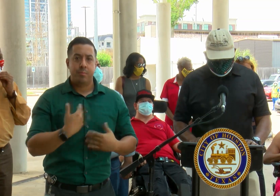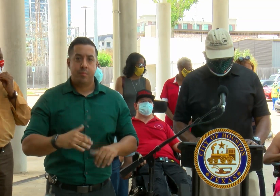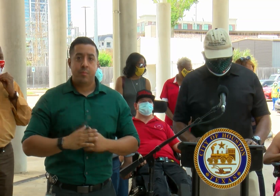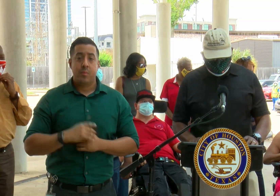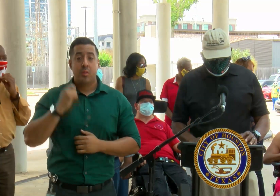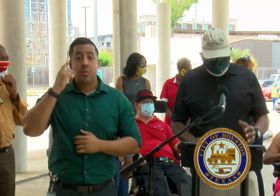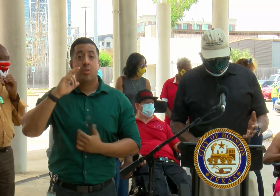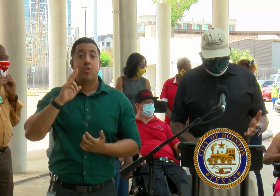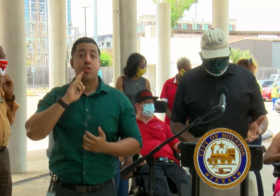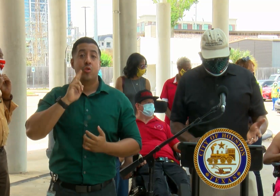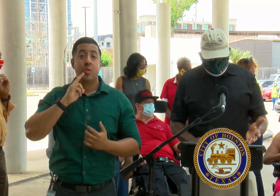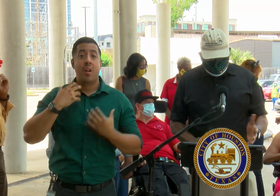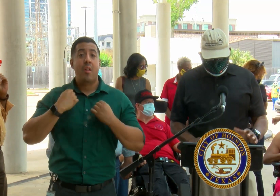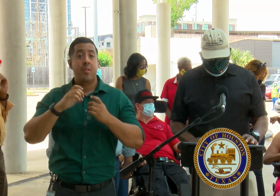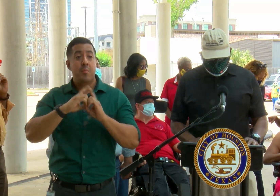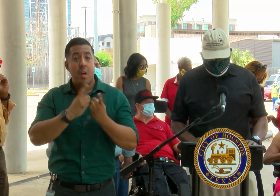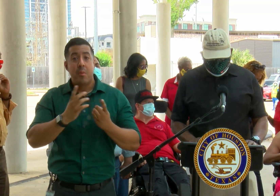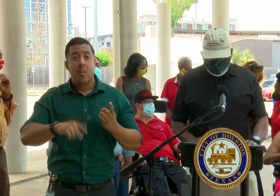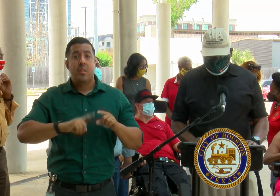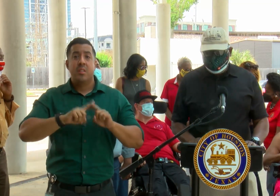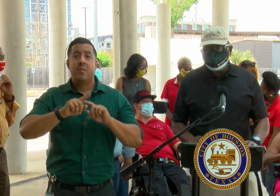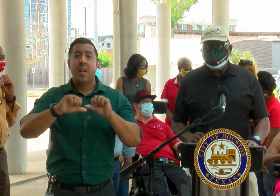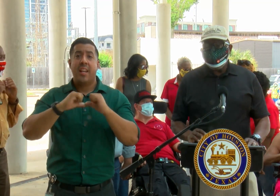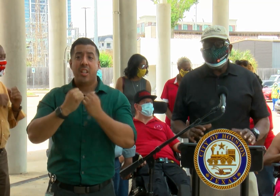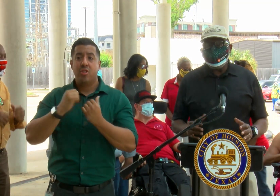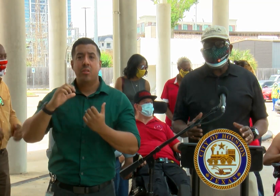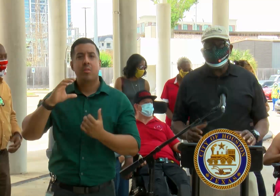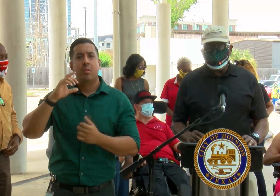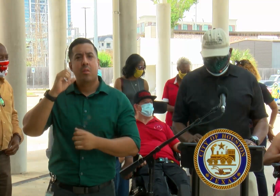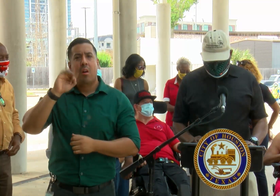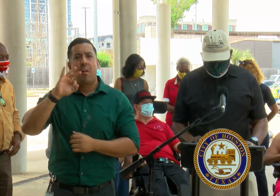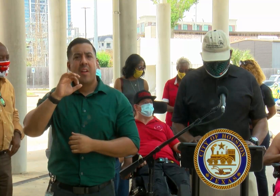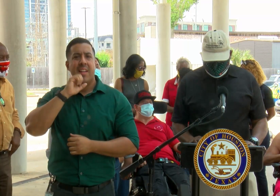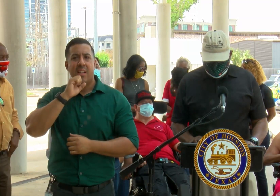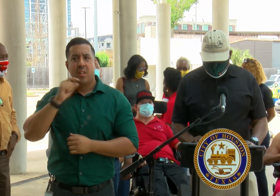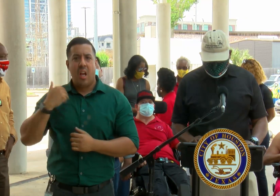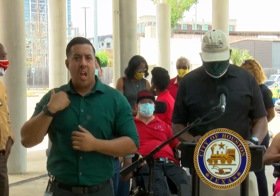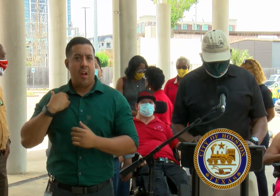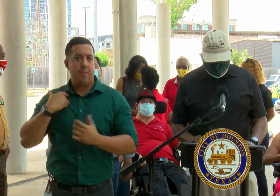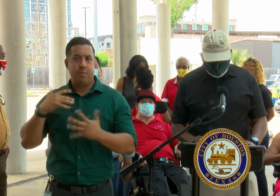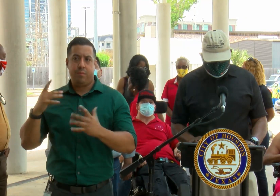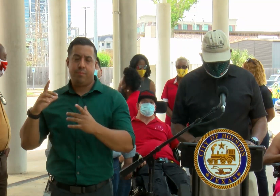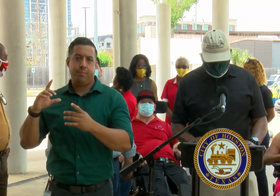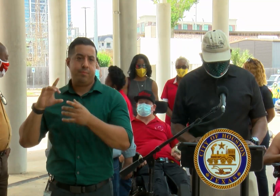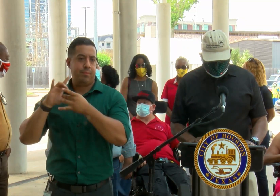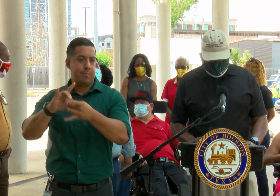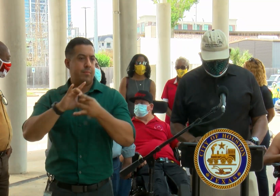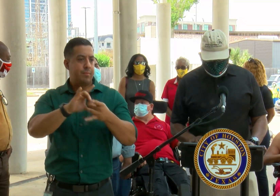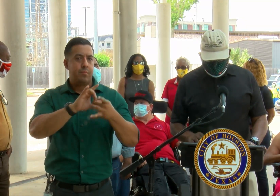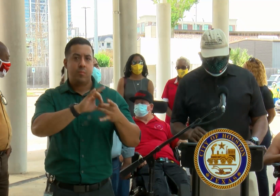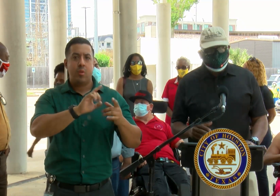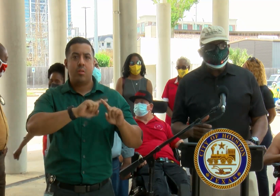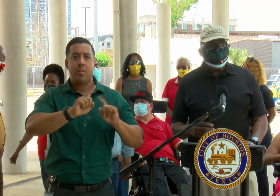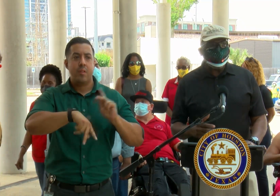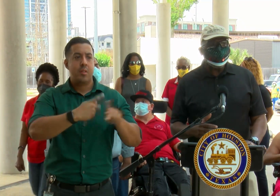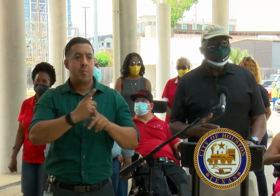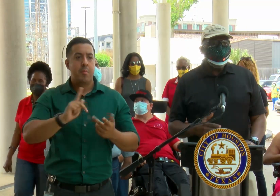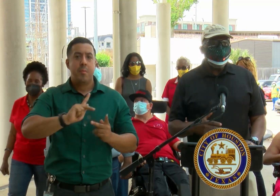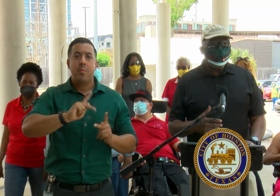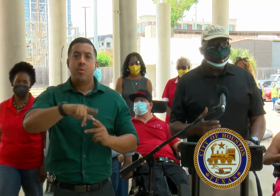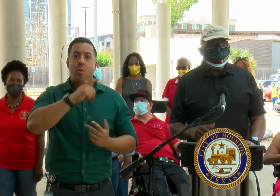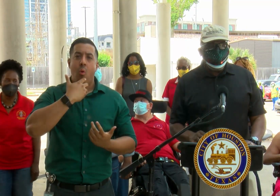Services Division and the Area Agency on Aging have connections to tens of thousands of older adults, and they've been